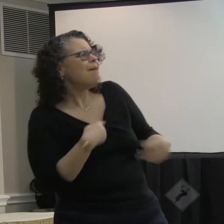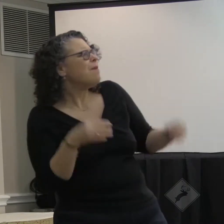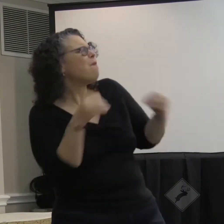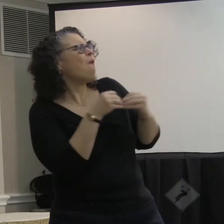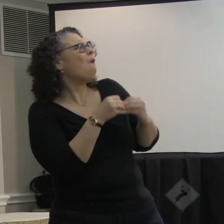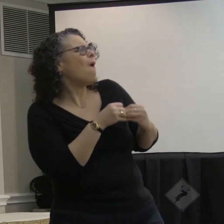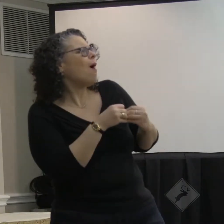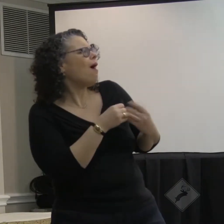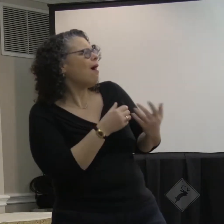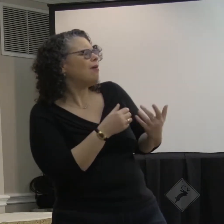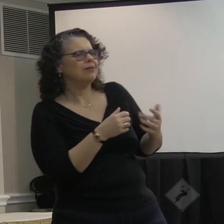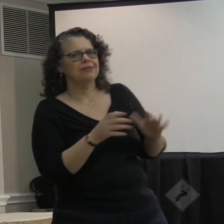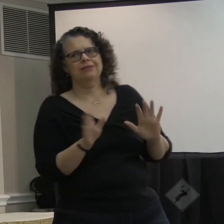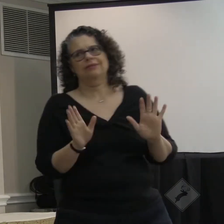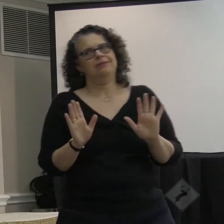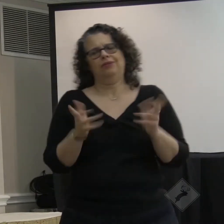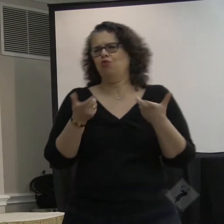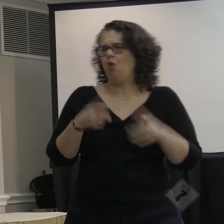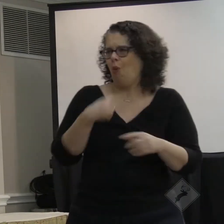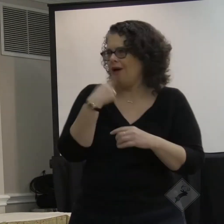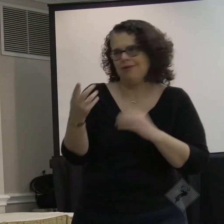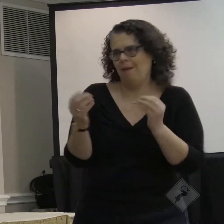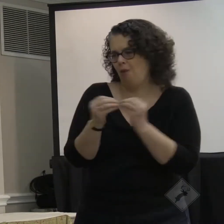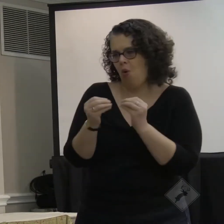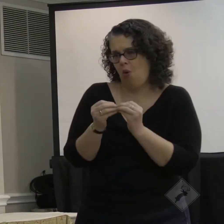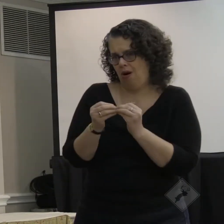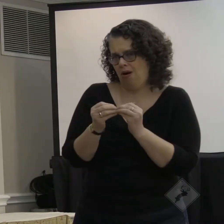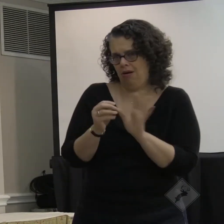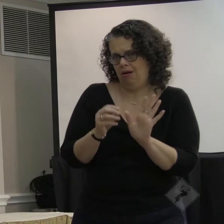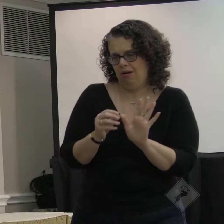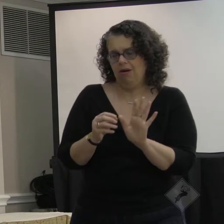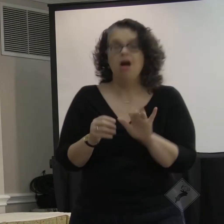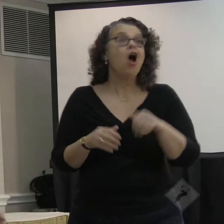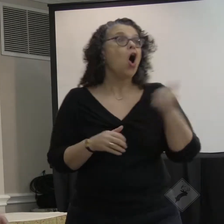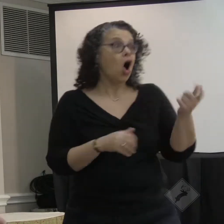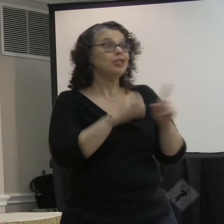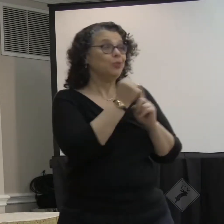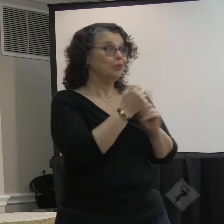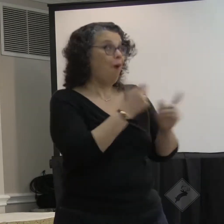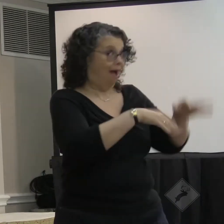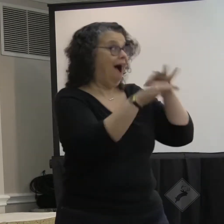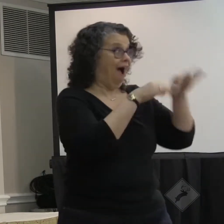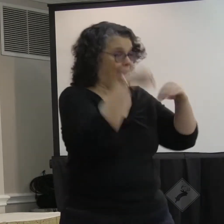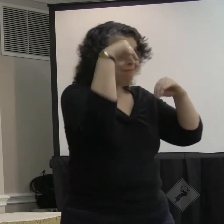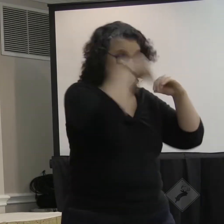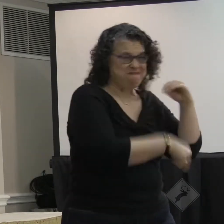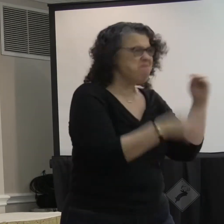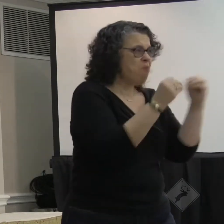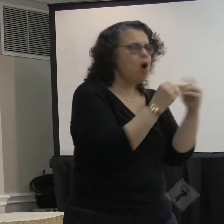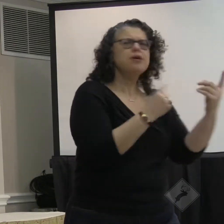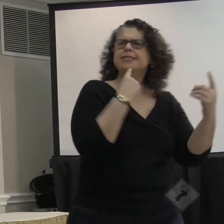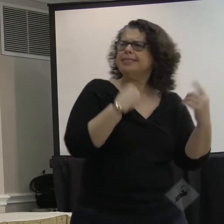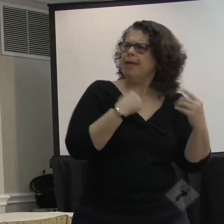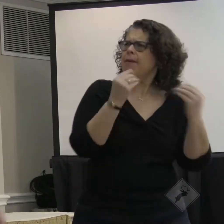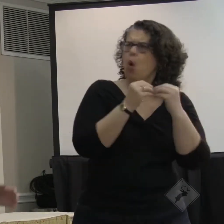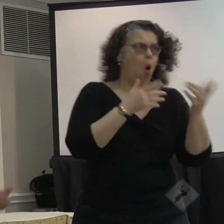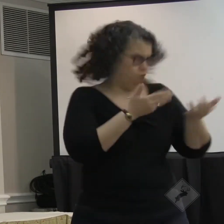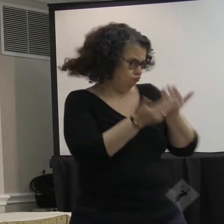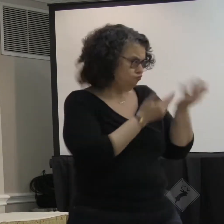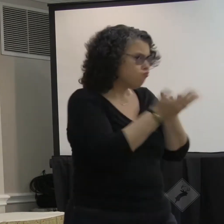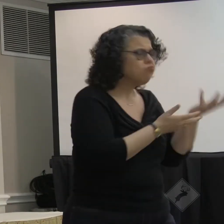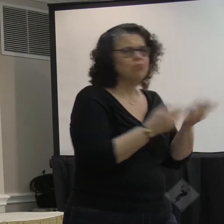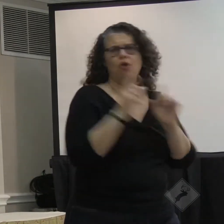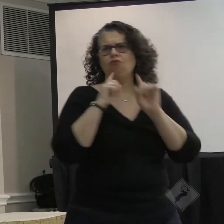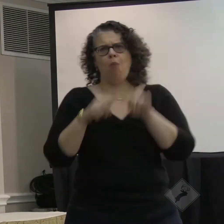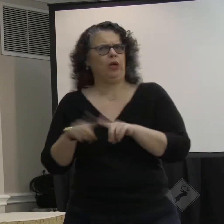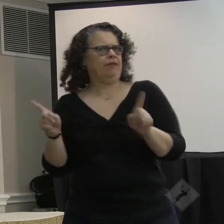more. You don't want to tell them more. Almost every other situation in your life, you're going to want to tell them more when somebody asks that question. With a